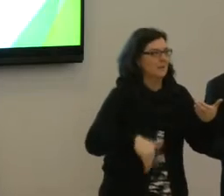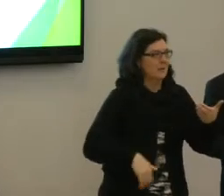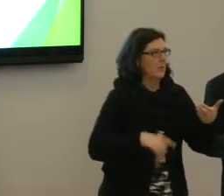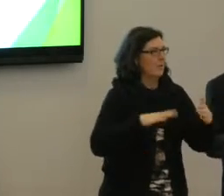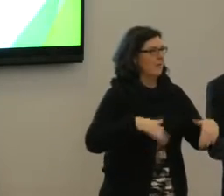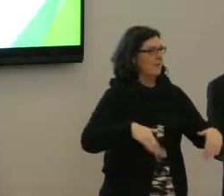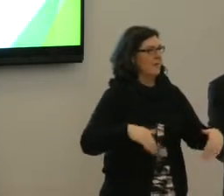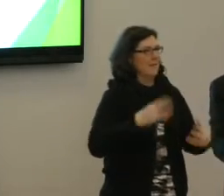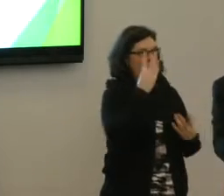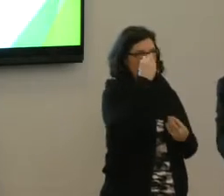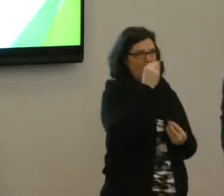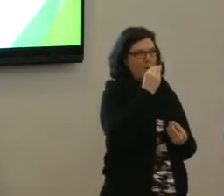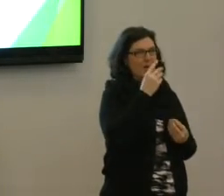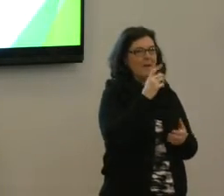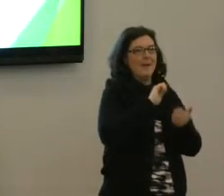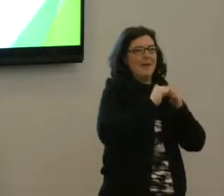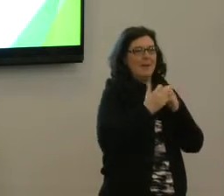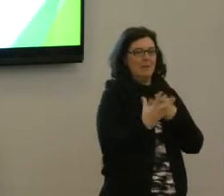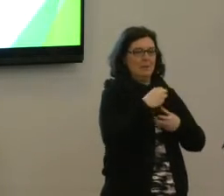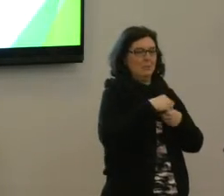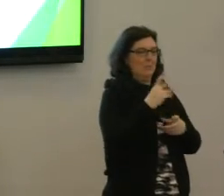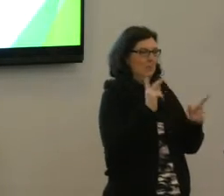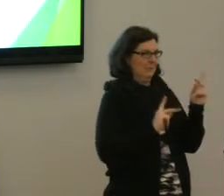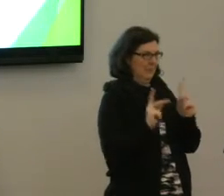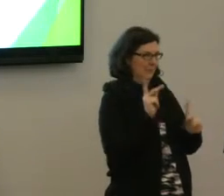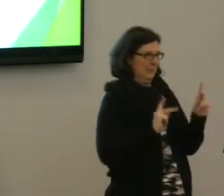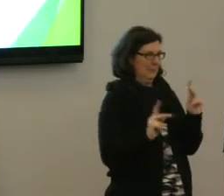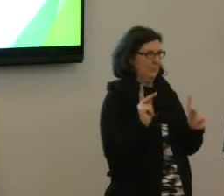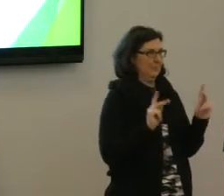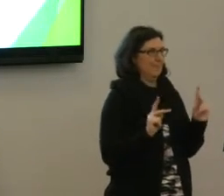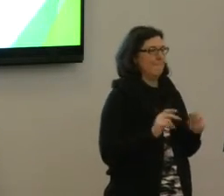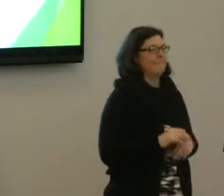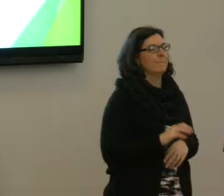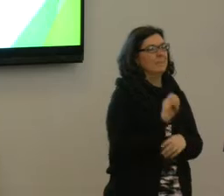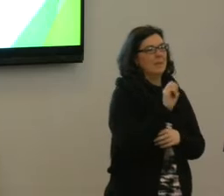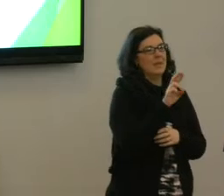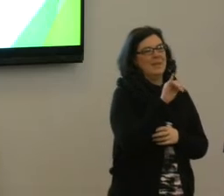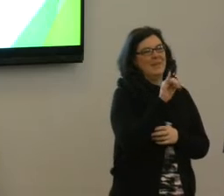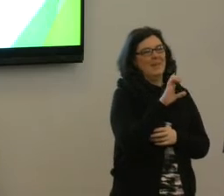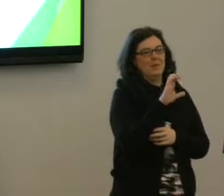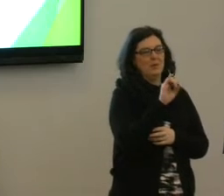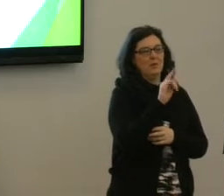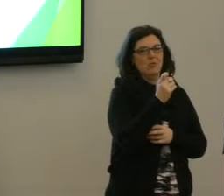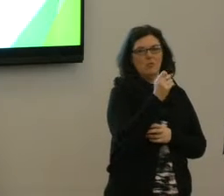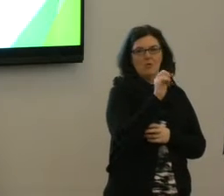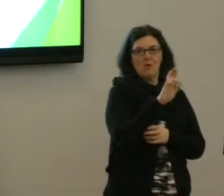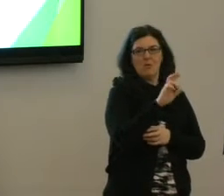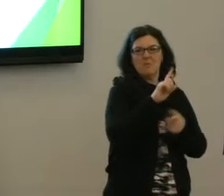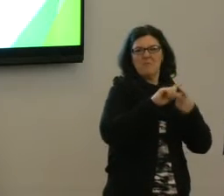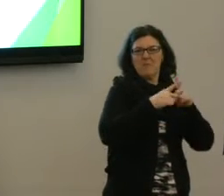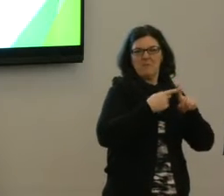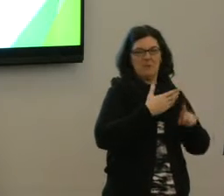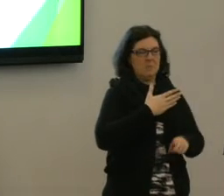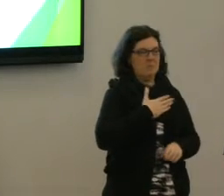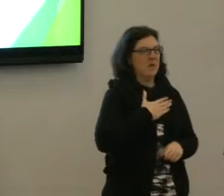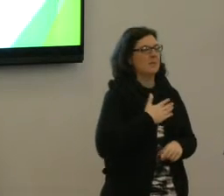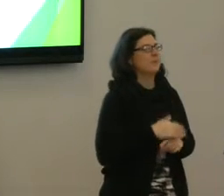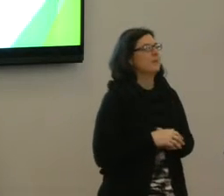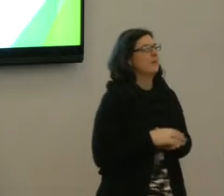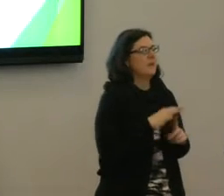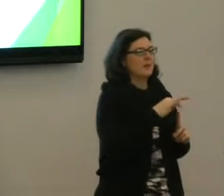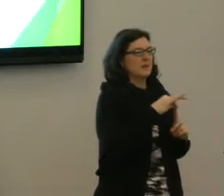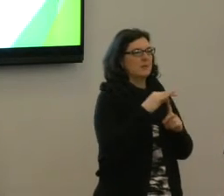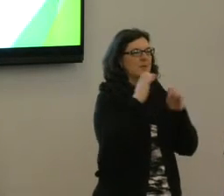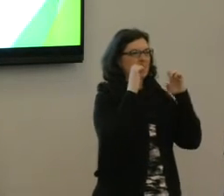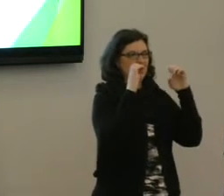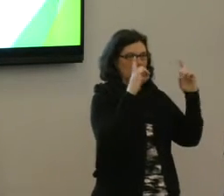do and who the people are. I'll refer to Eric Carter a couple of times tonight, one of my buddies and a special